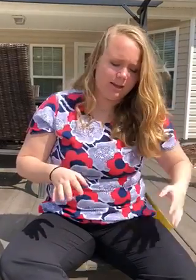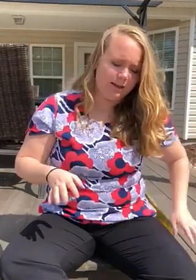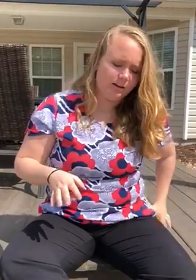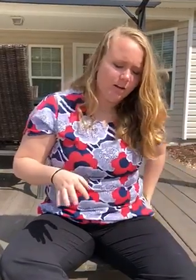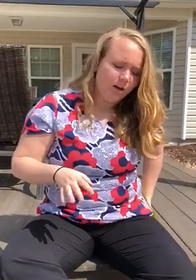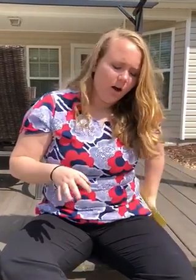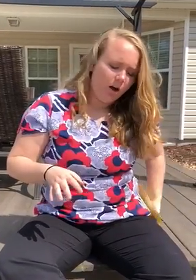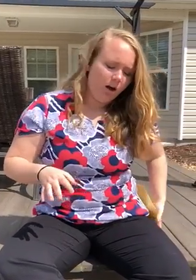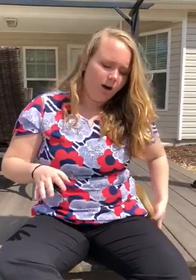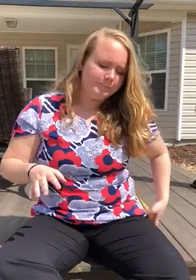then.